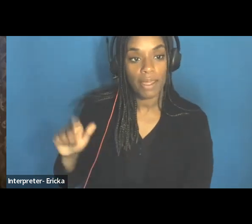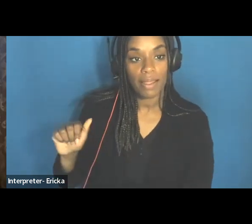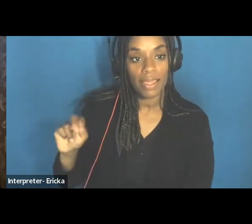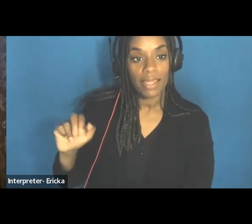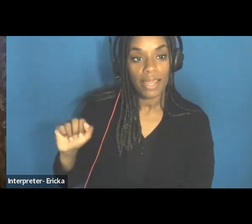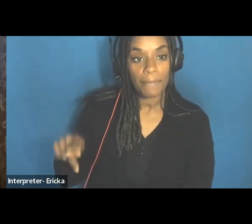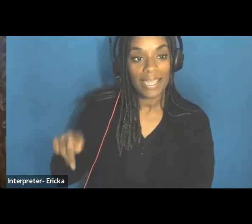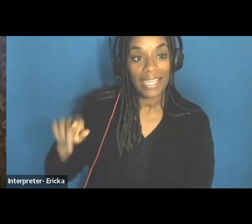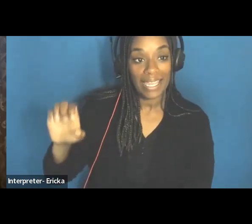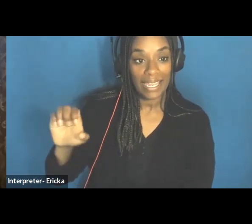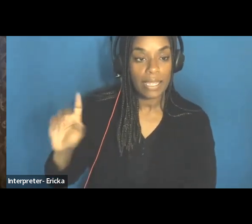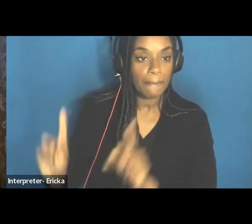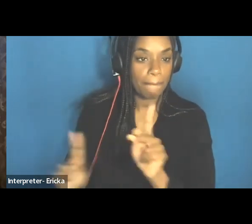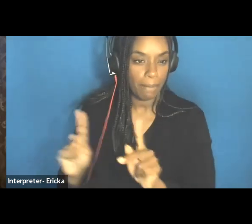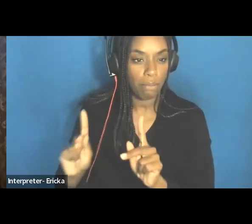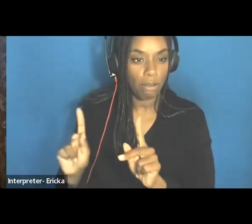L-E-N-A-P-E people.